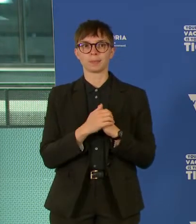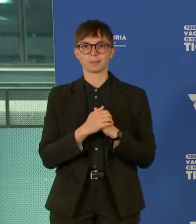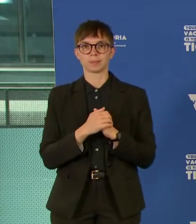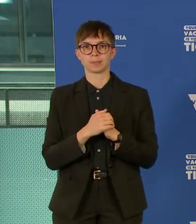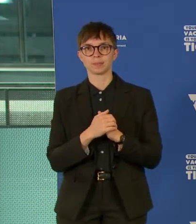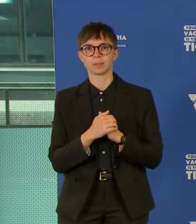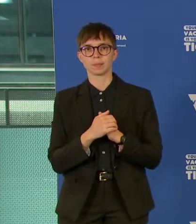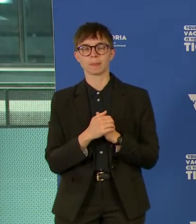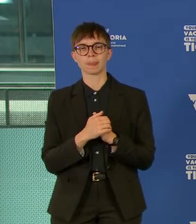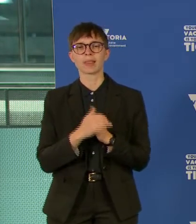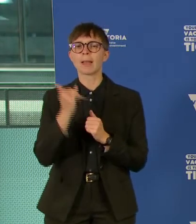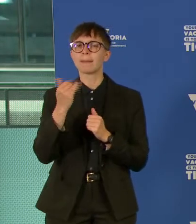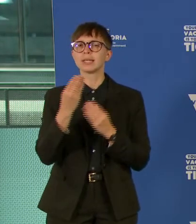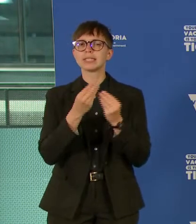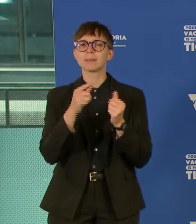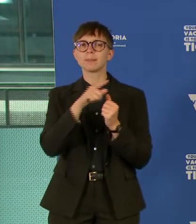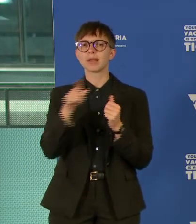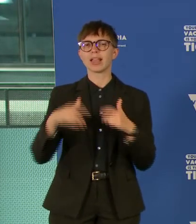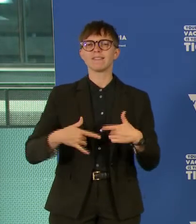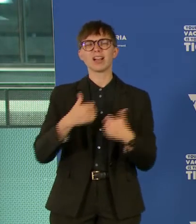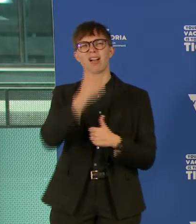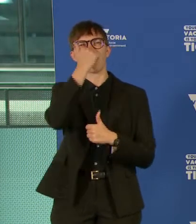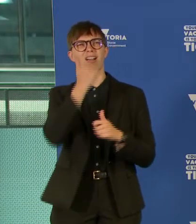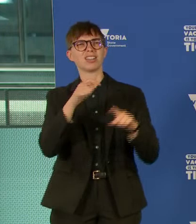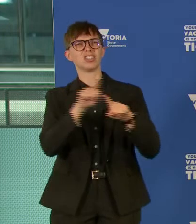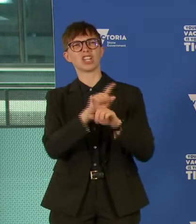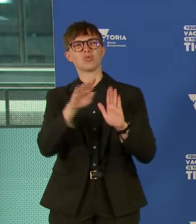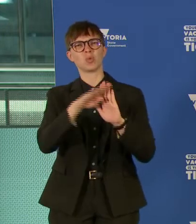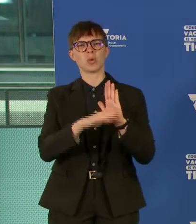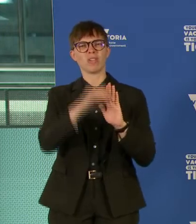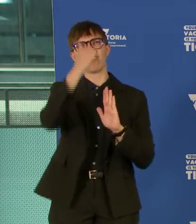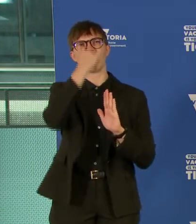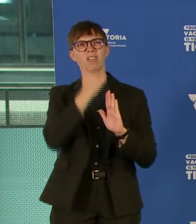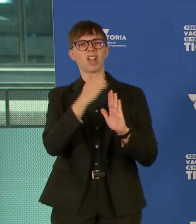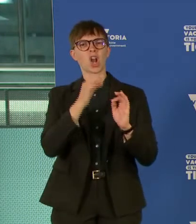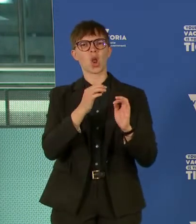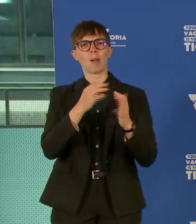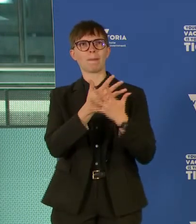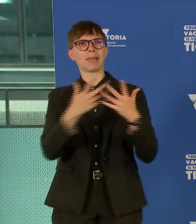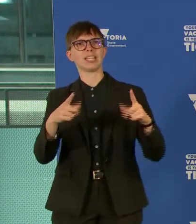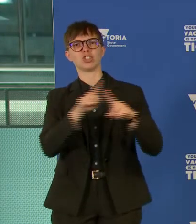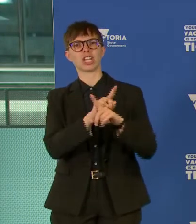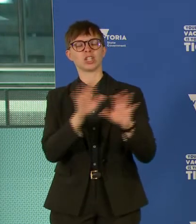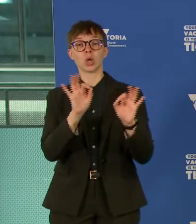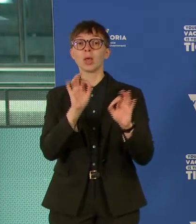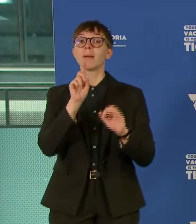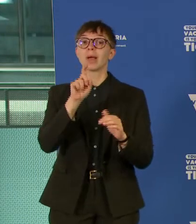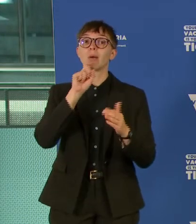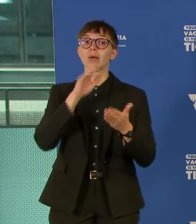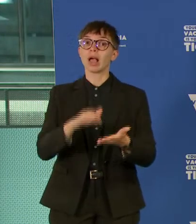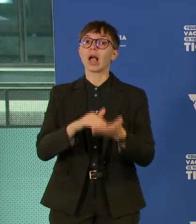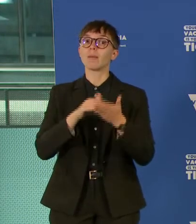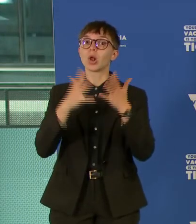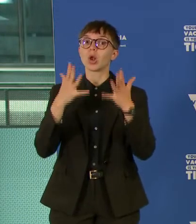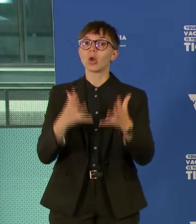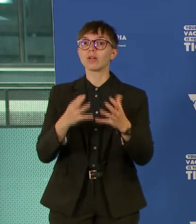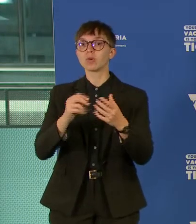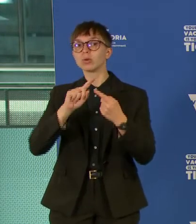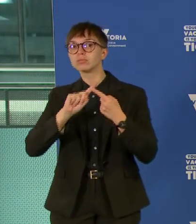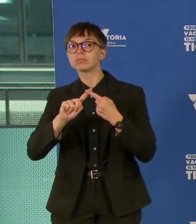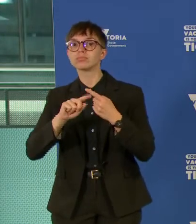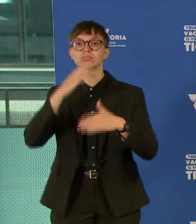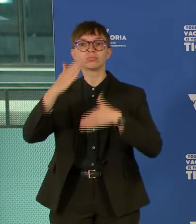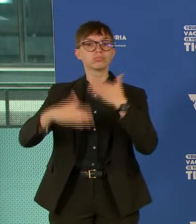to a better normal, help keep us safe at home, at school and at work, while we can